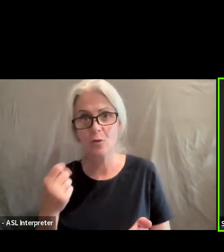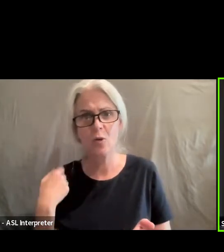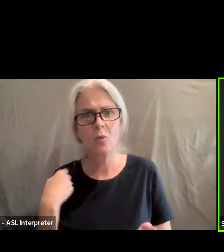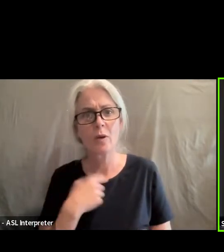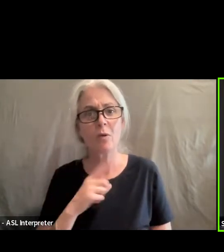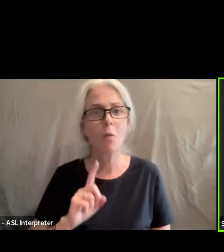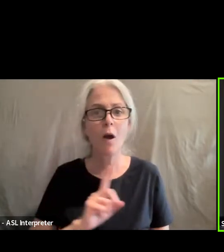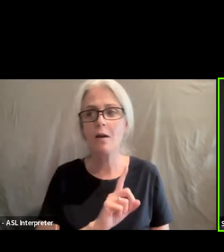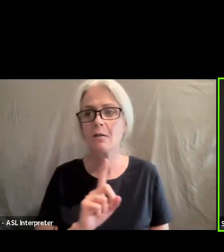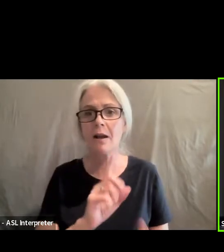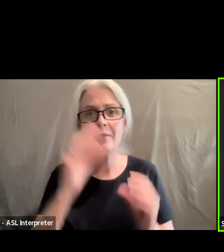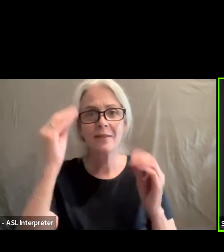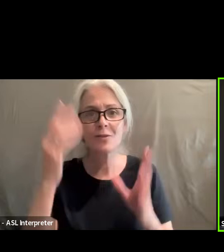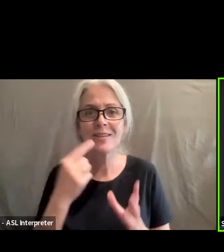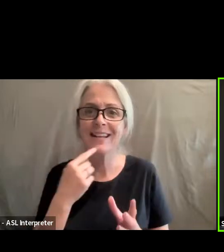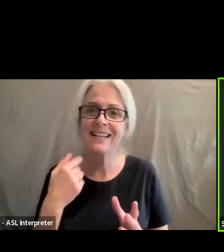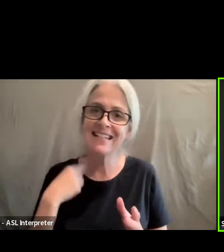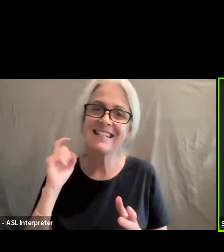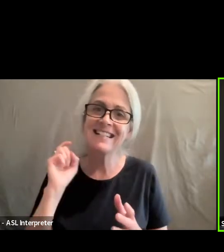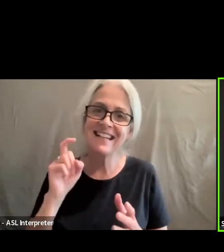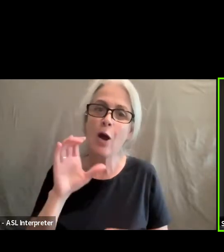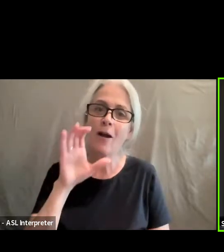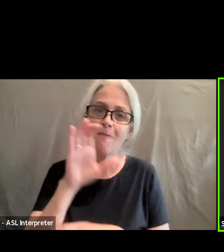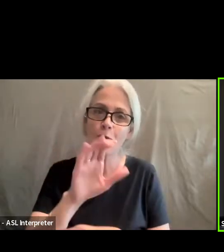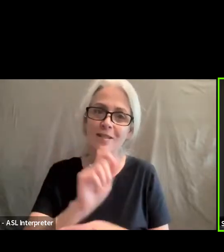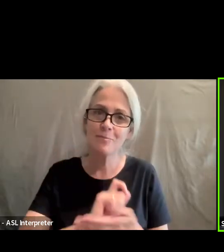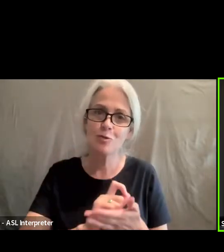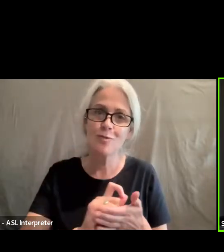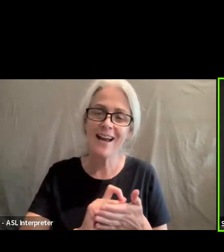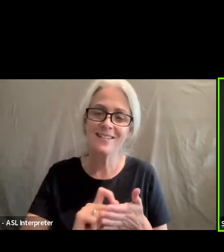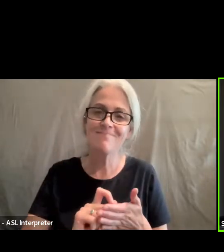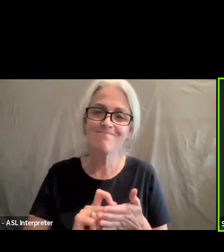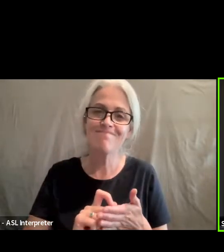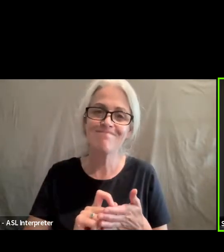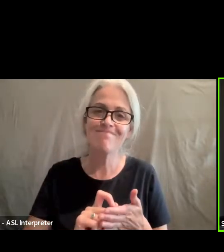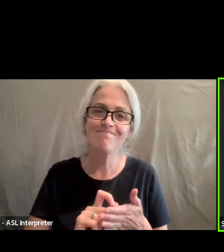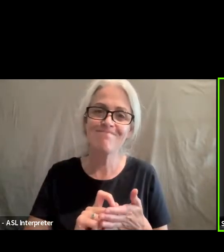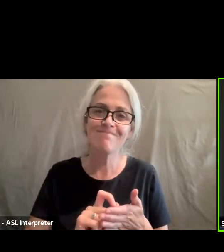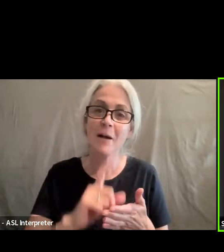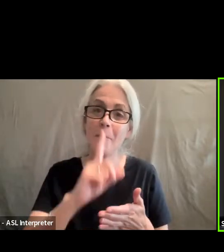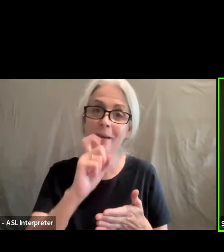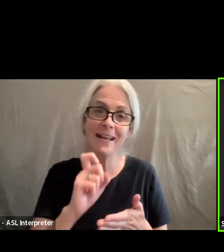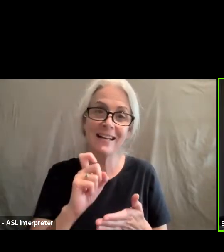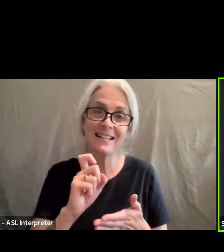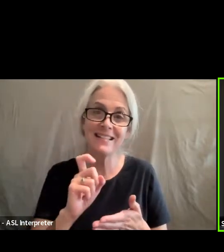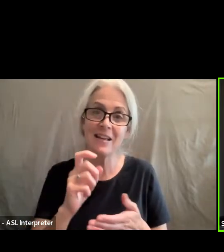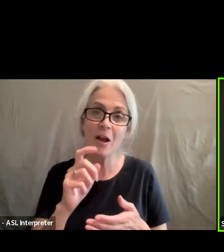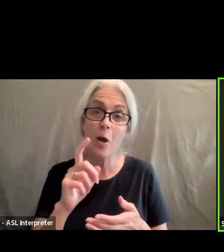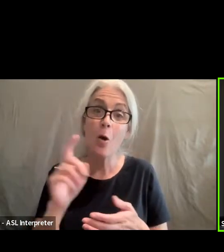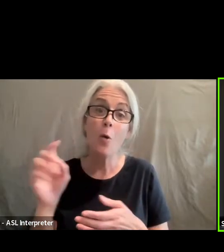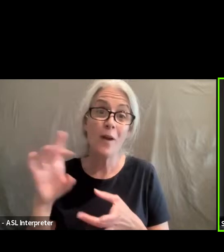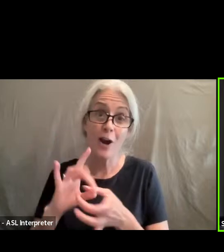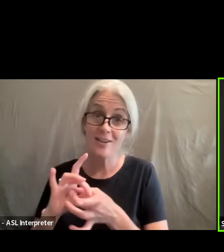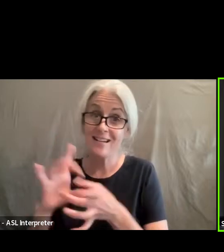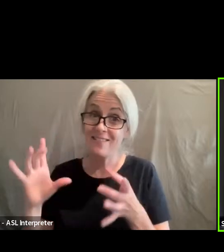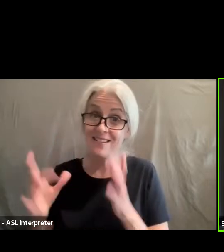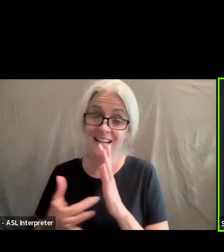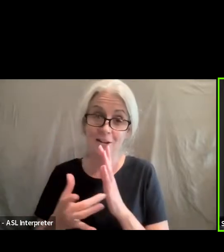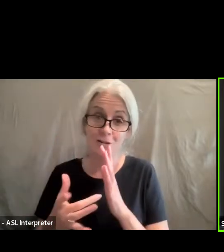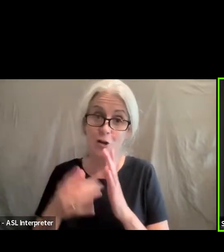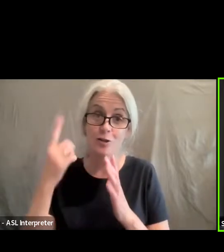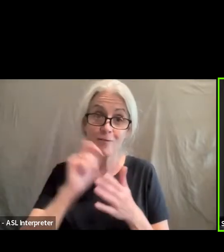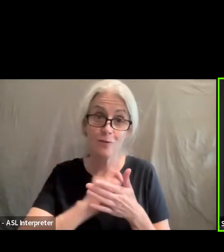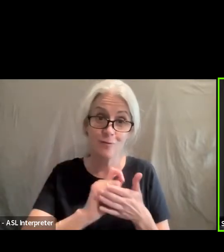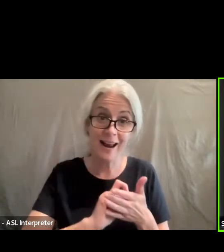like, well, now I make the kids write the essays by hand. And that's what we do now. We're getting away from technology